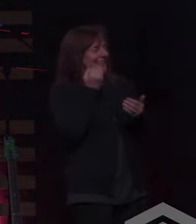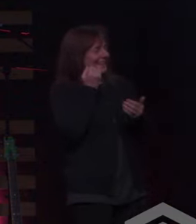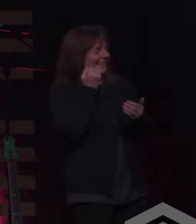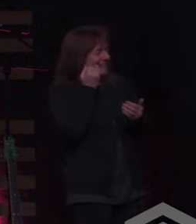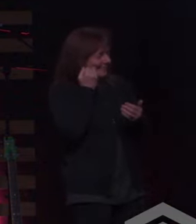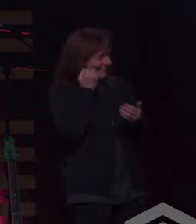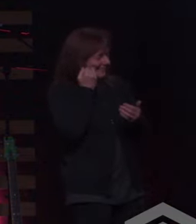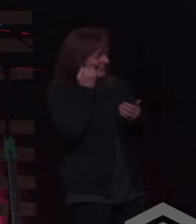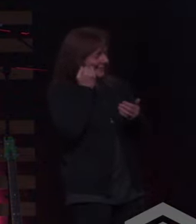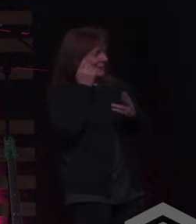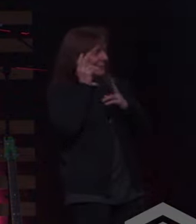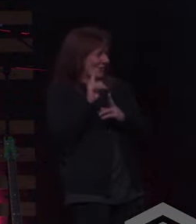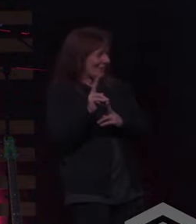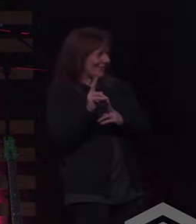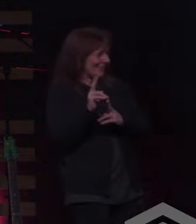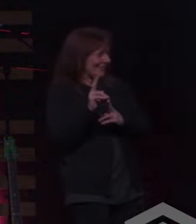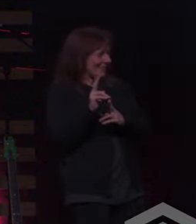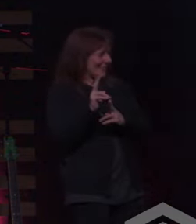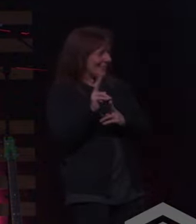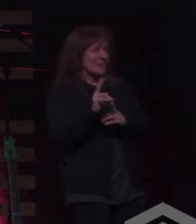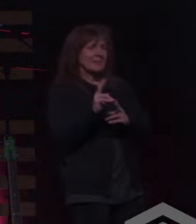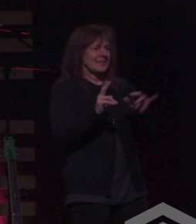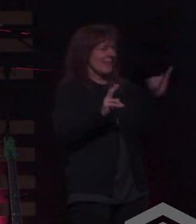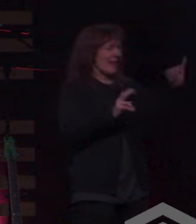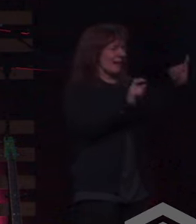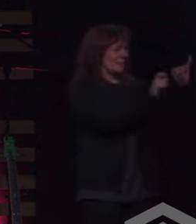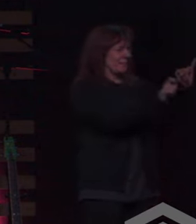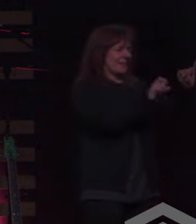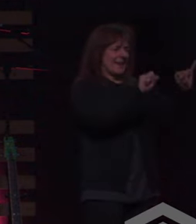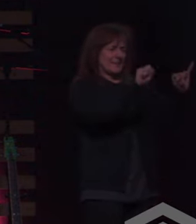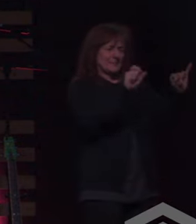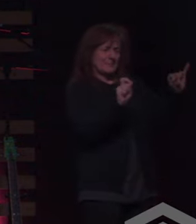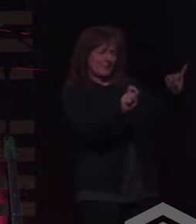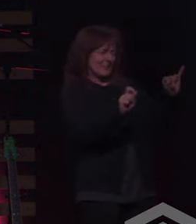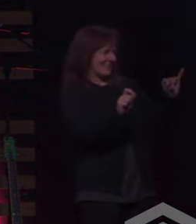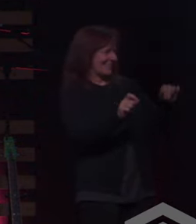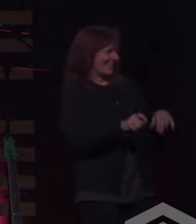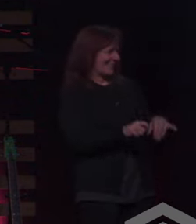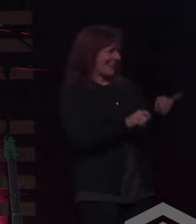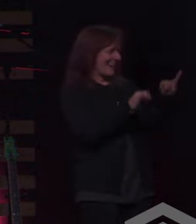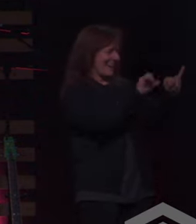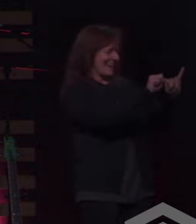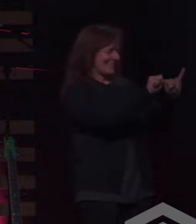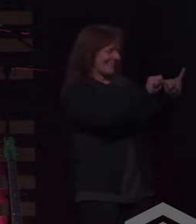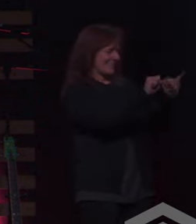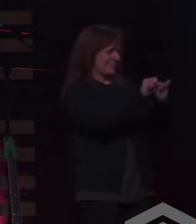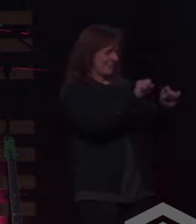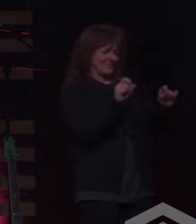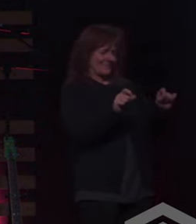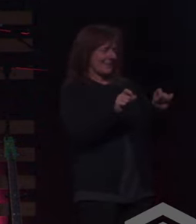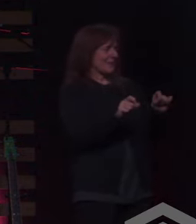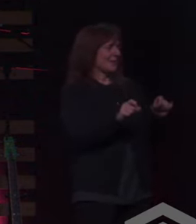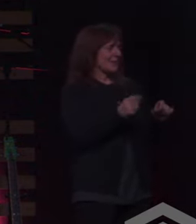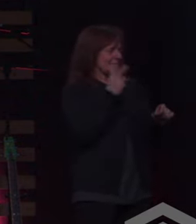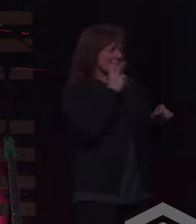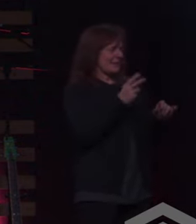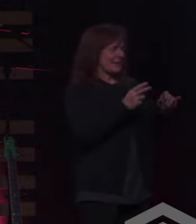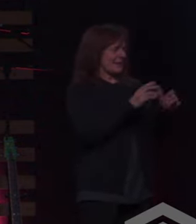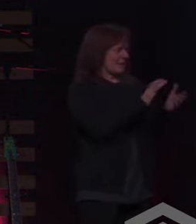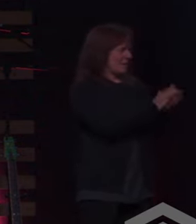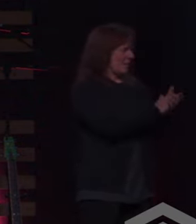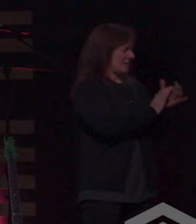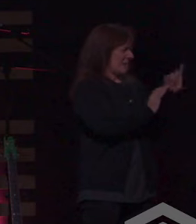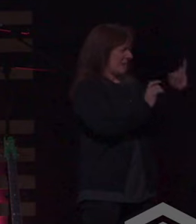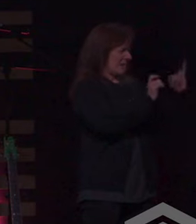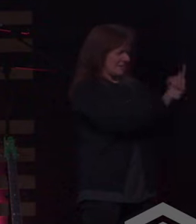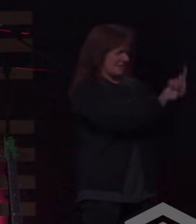is easy. Now, as you see, the I and the S are periodized. I don't know if that's a word. Doesn't matter. But you see that there's something there